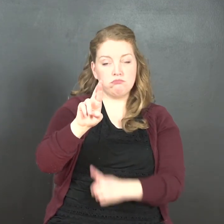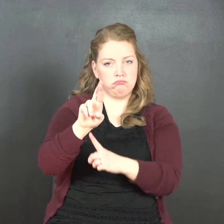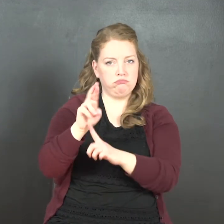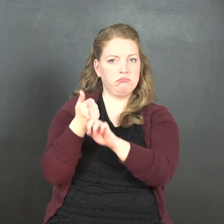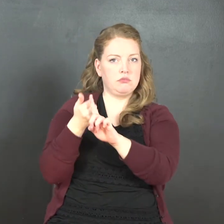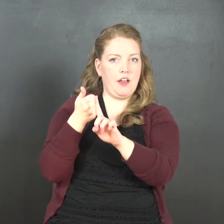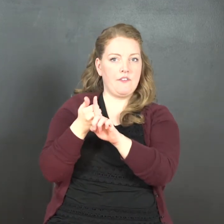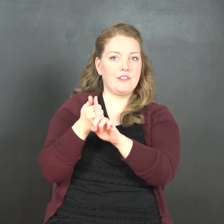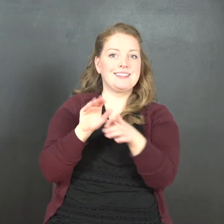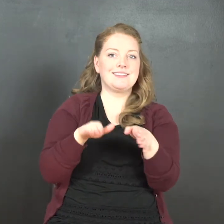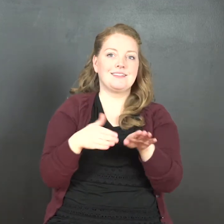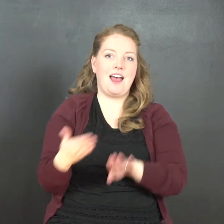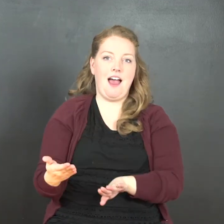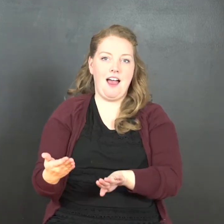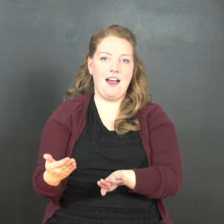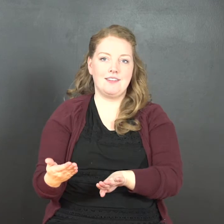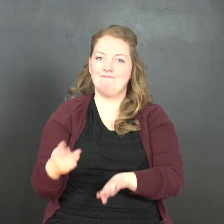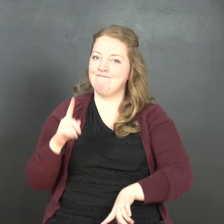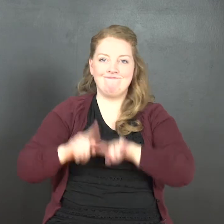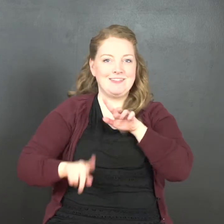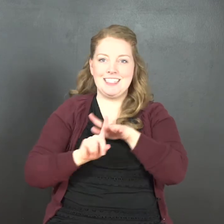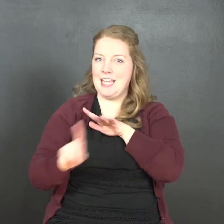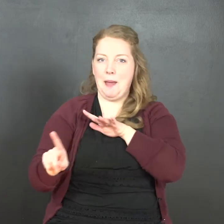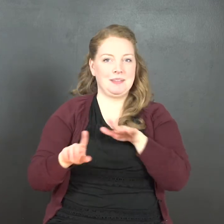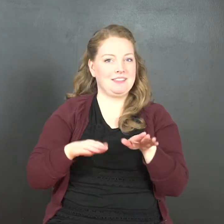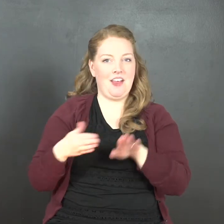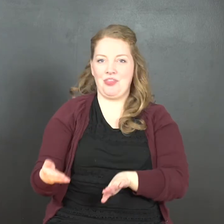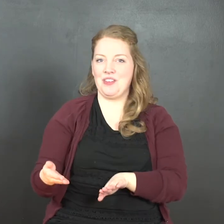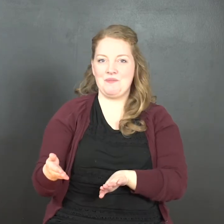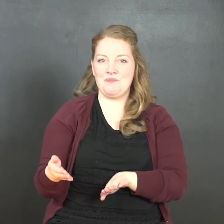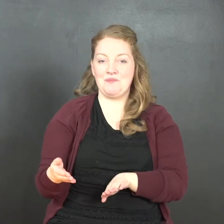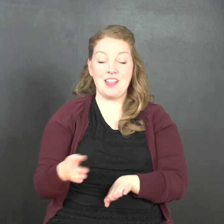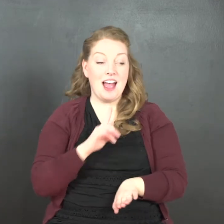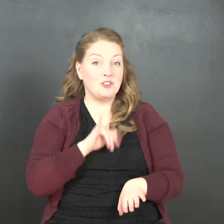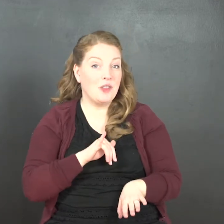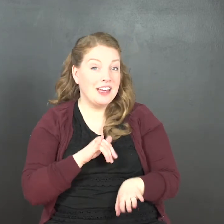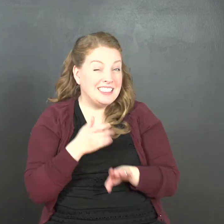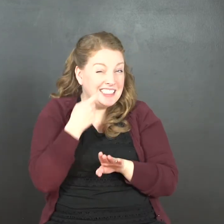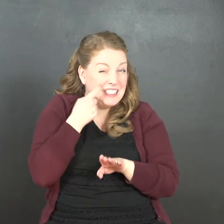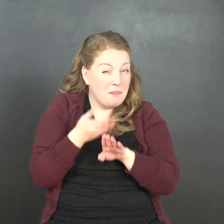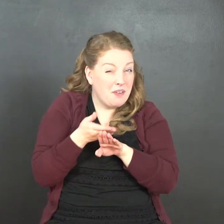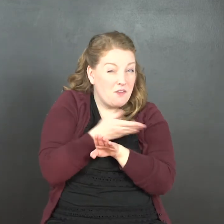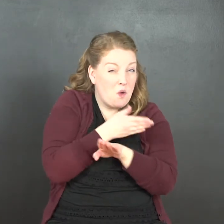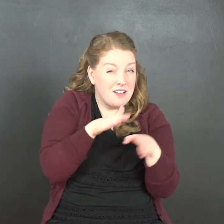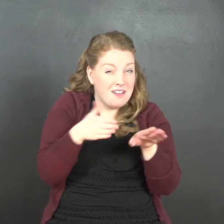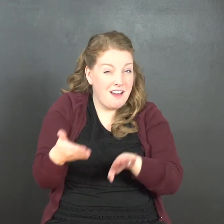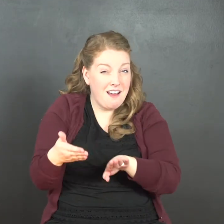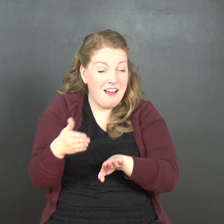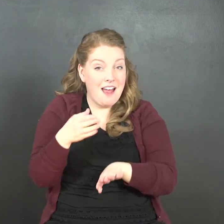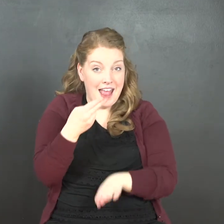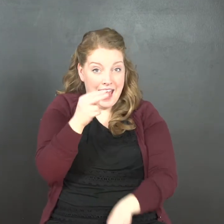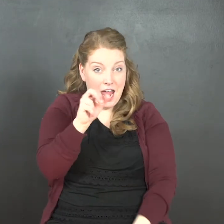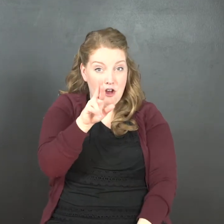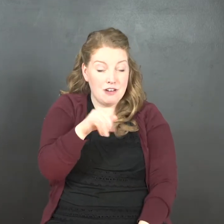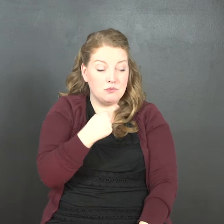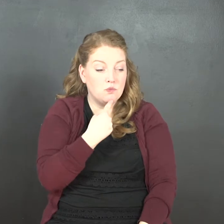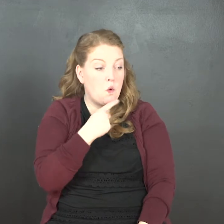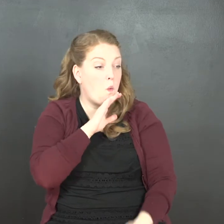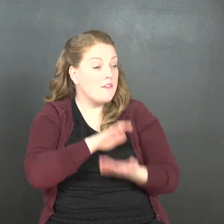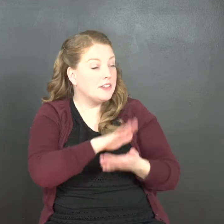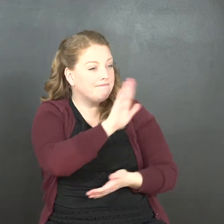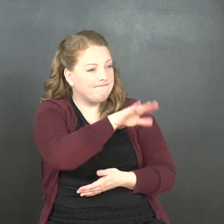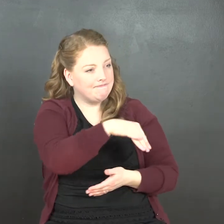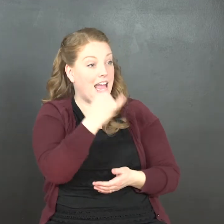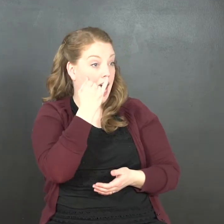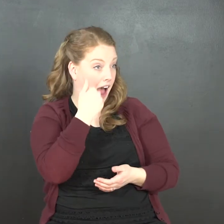fact, before he died, he told his wife, "I will find a way out. If anybody can do this, I can do it." And then he said, "I'll